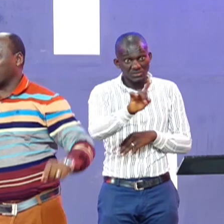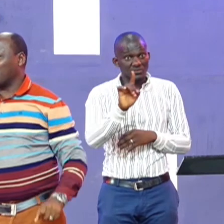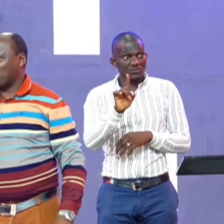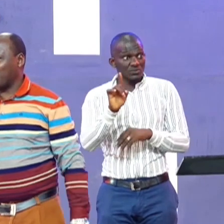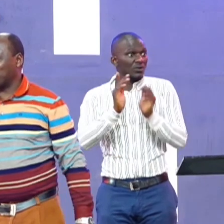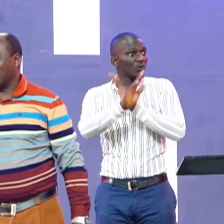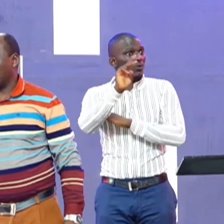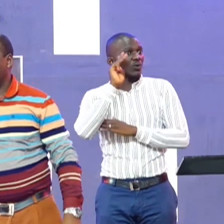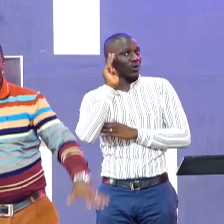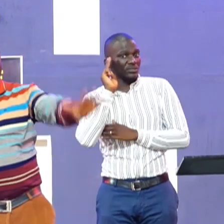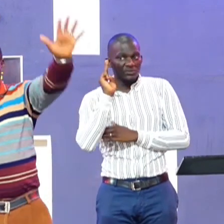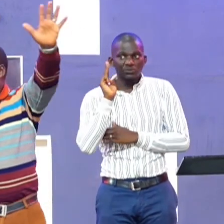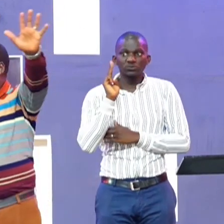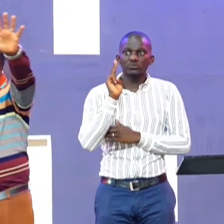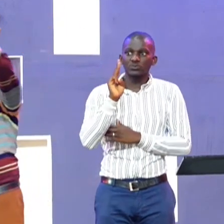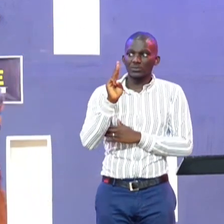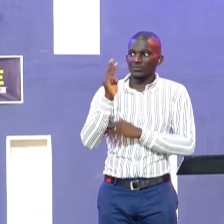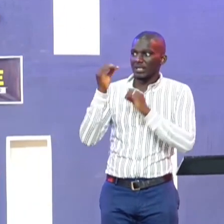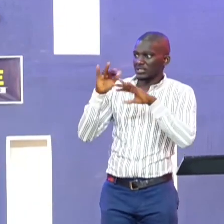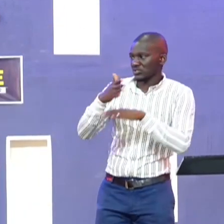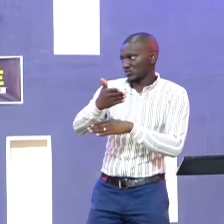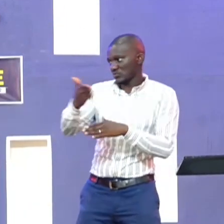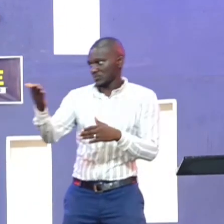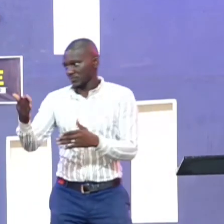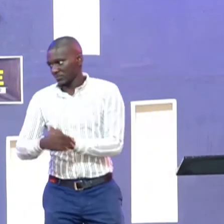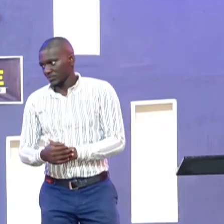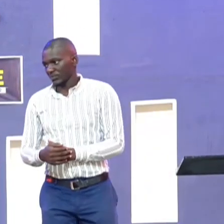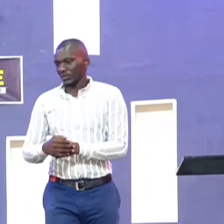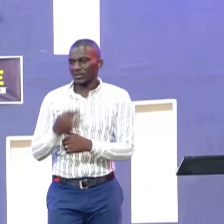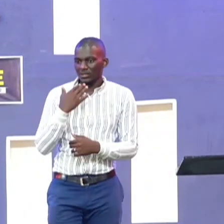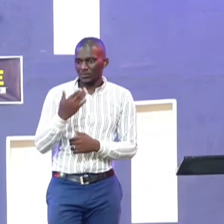you, the Lord will introduce you. May the Lord be with you. May the Lord be with you.